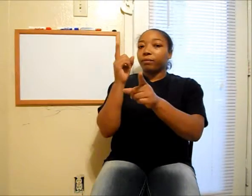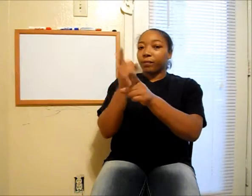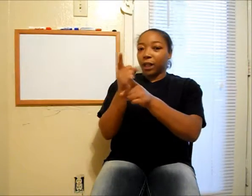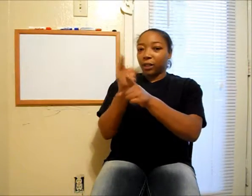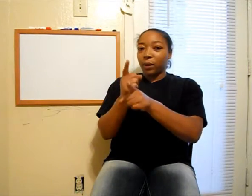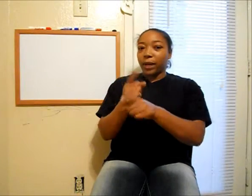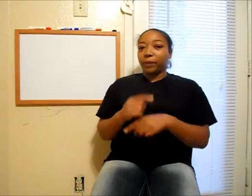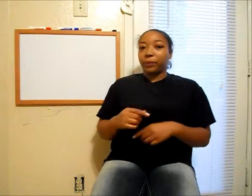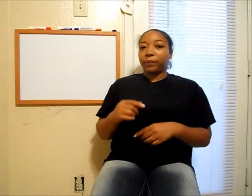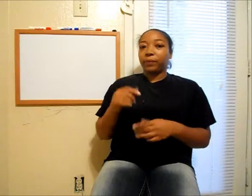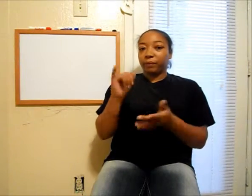That's right.